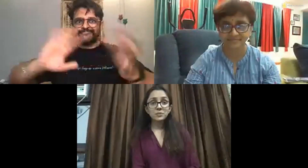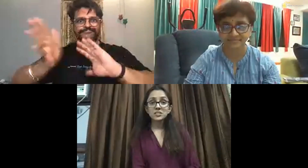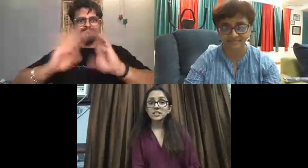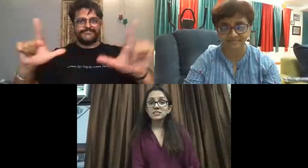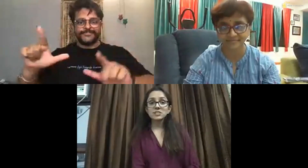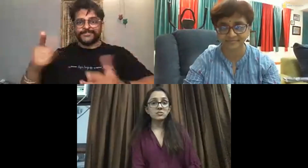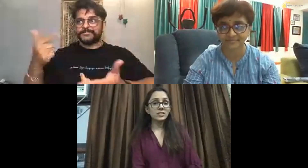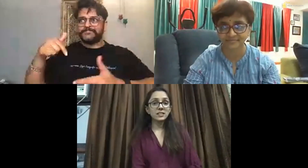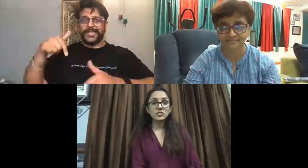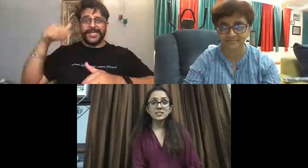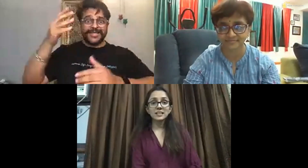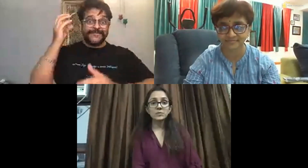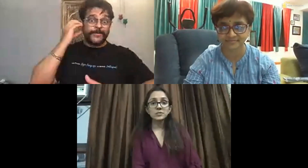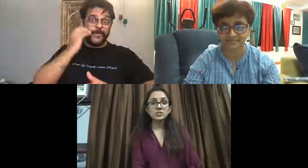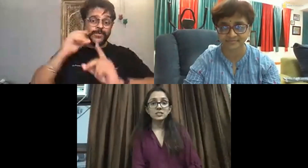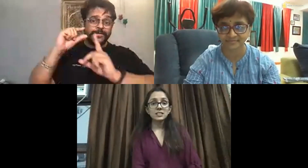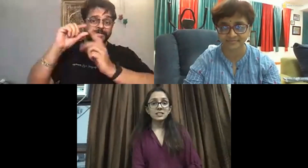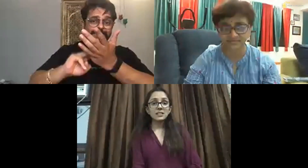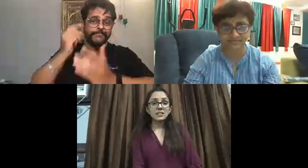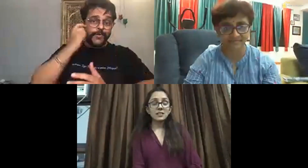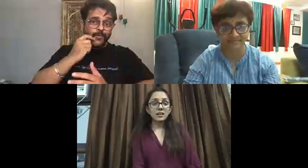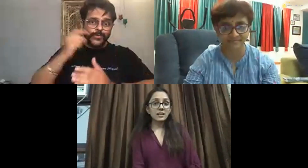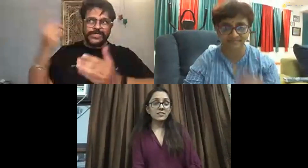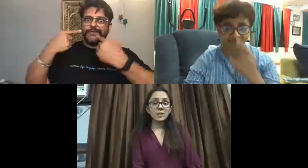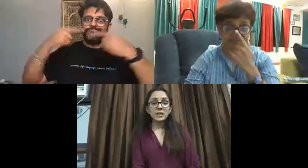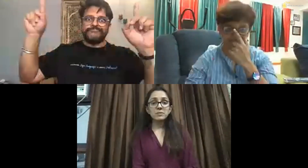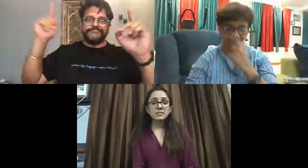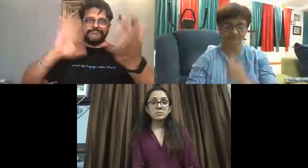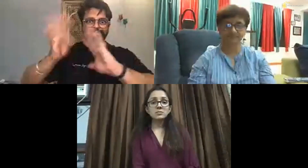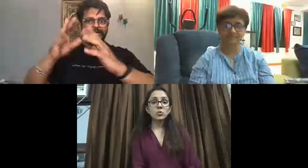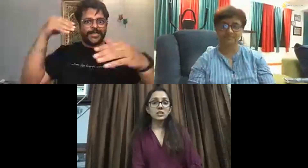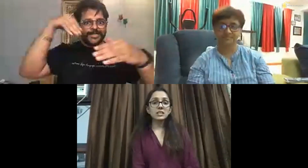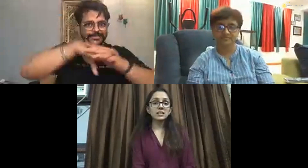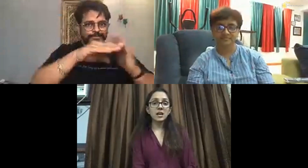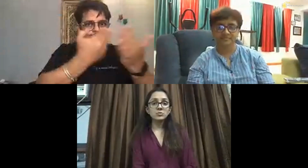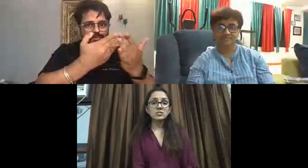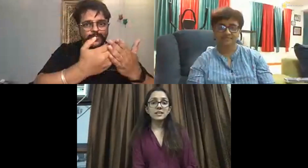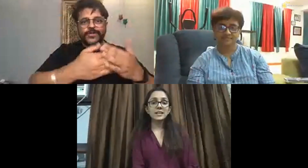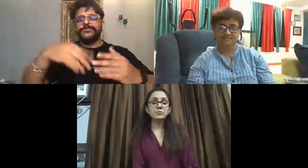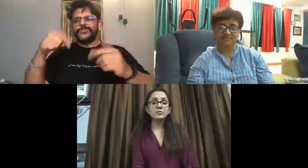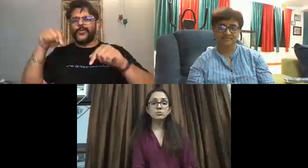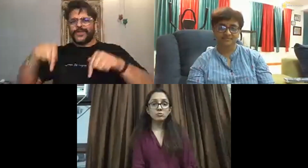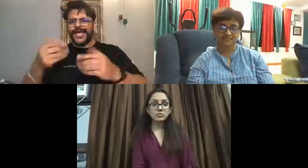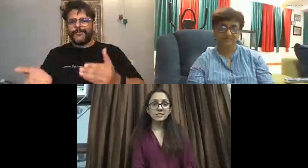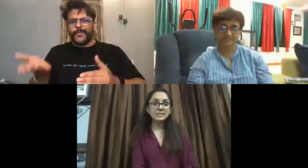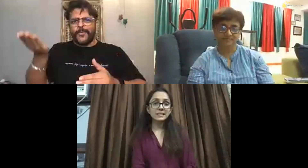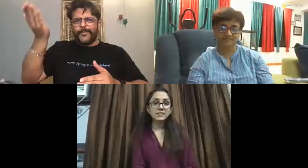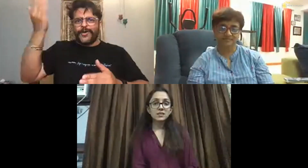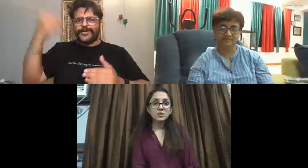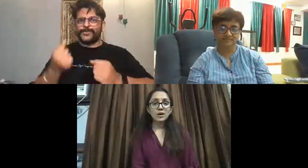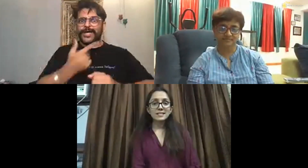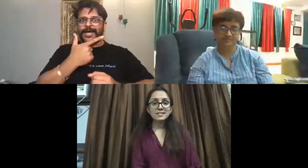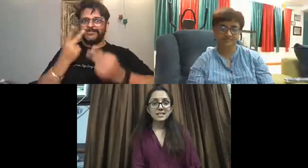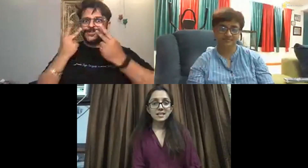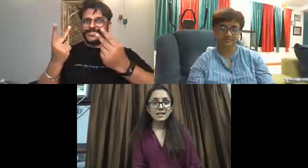up the initiatives and encouraging sign language. Even our Prime Minister, Mr. Modi, he announced sign language in schools recently.